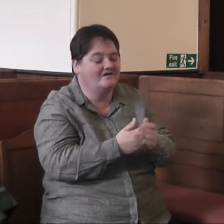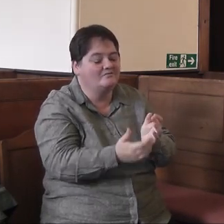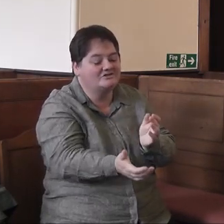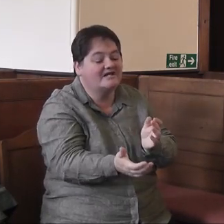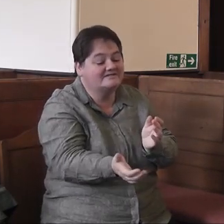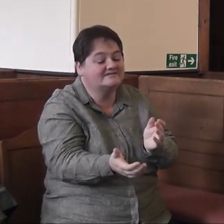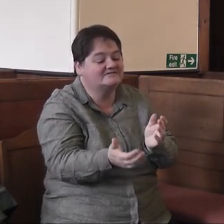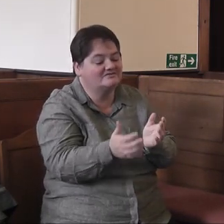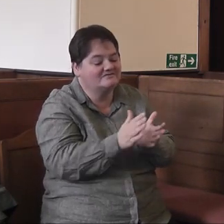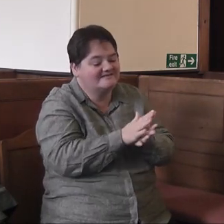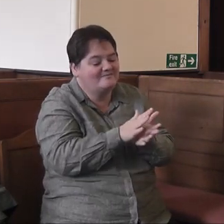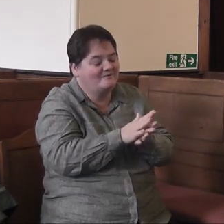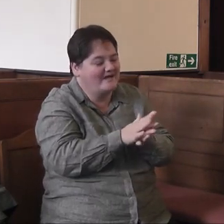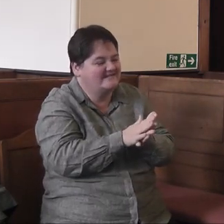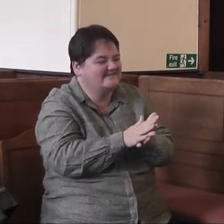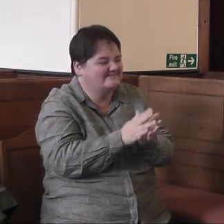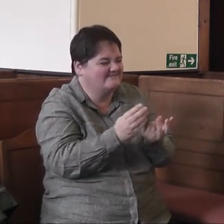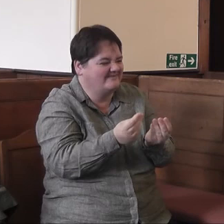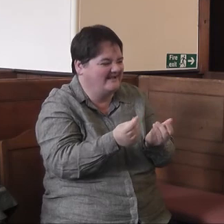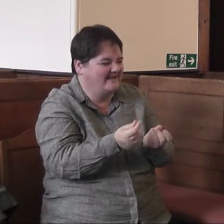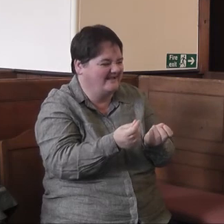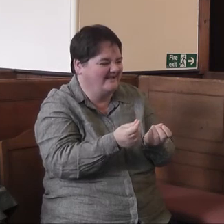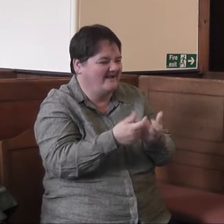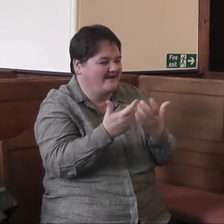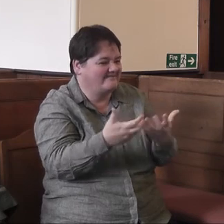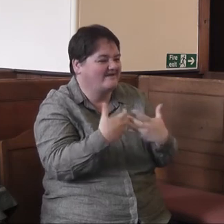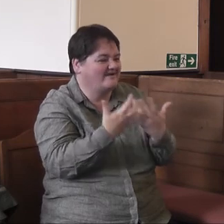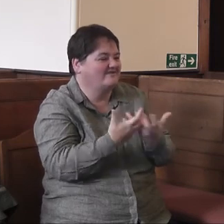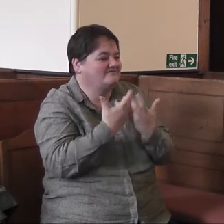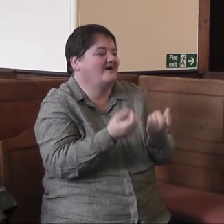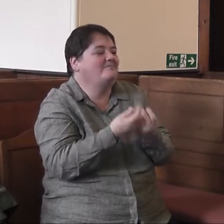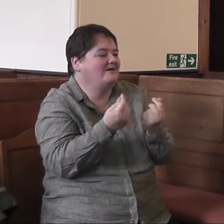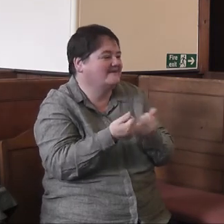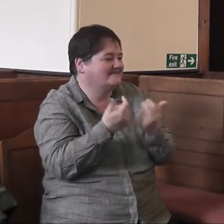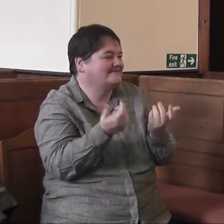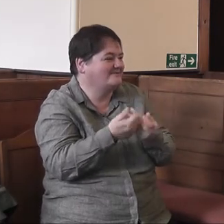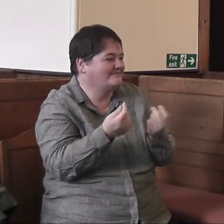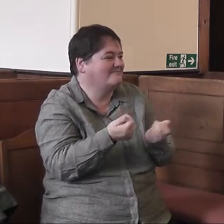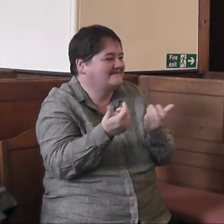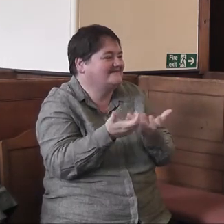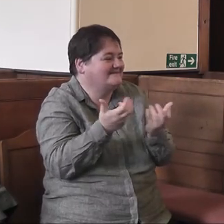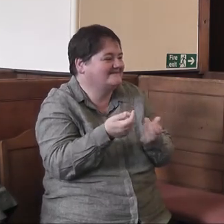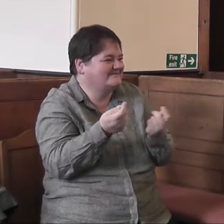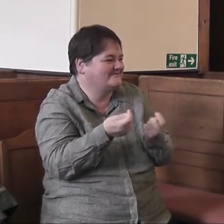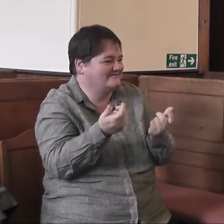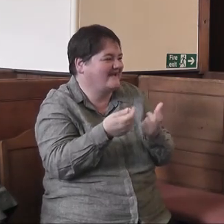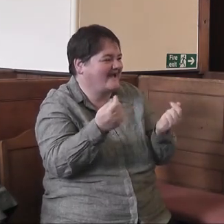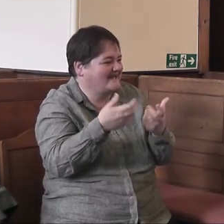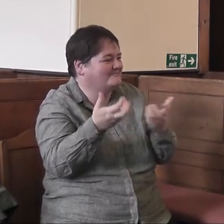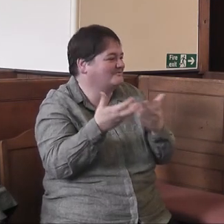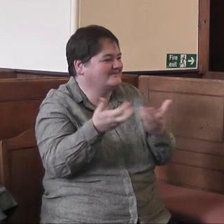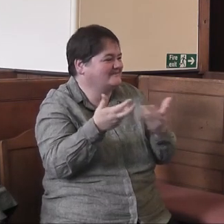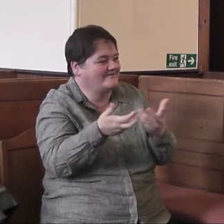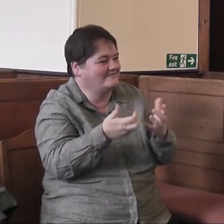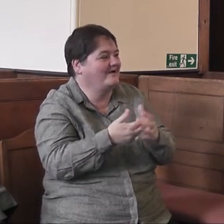which that doesn't do. Stable bare doesn't really have that kind of griminess or messiness or animal stuff about